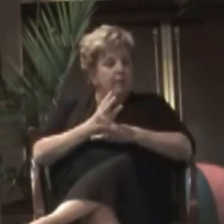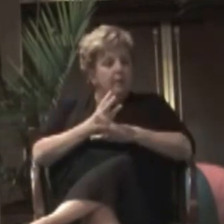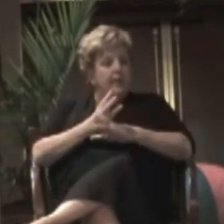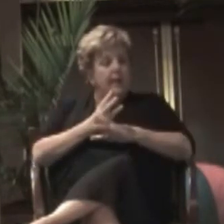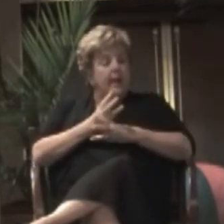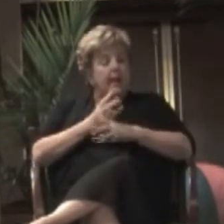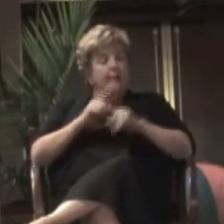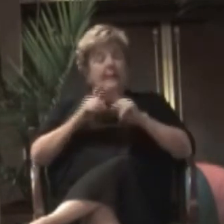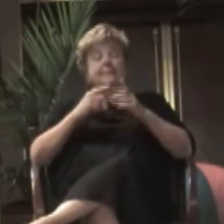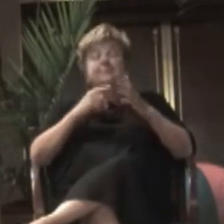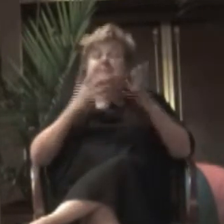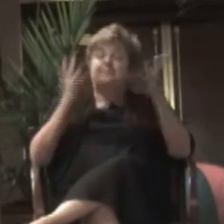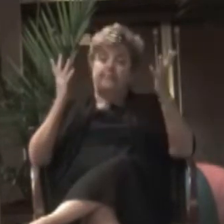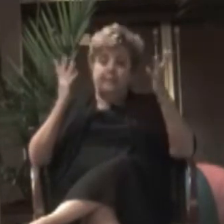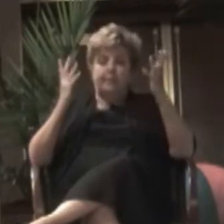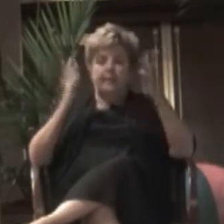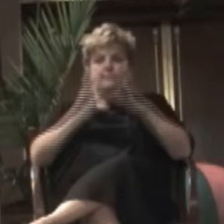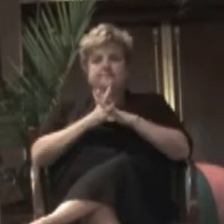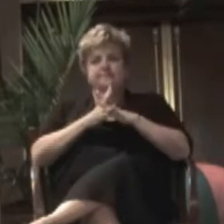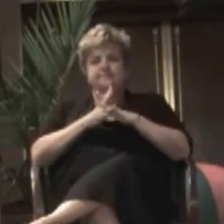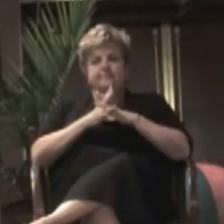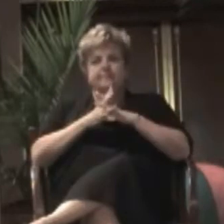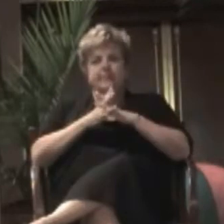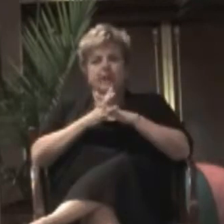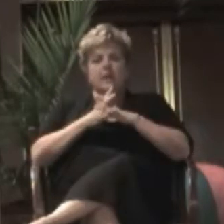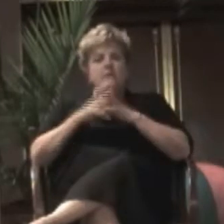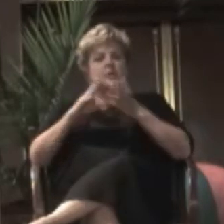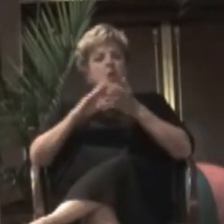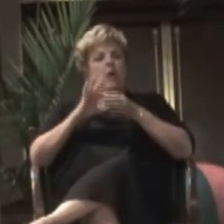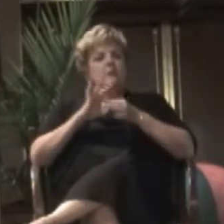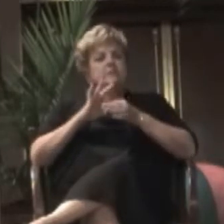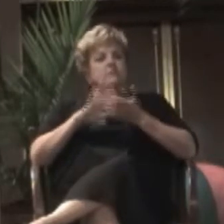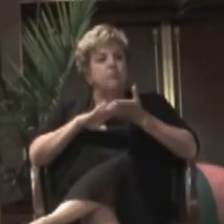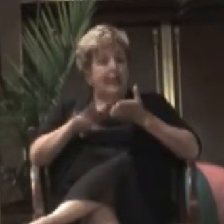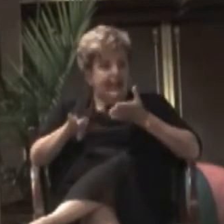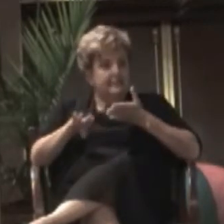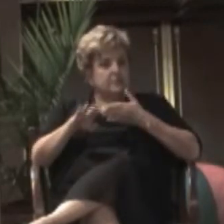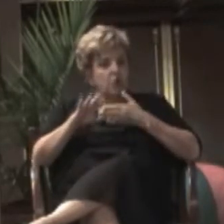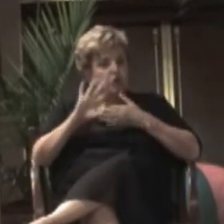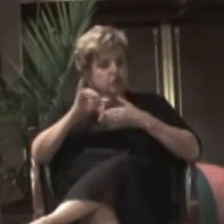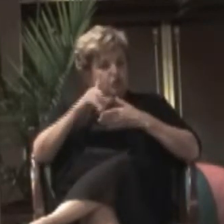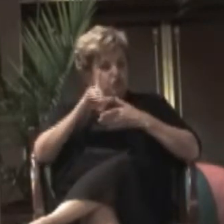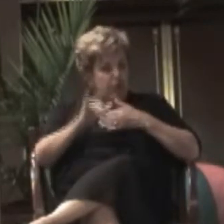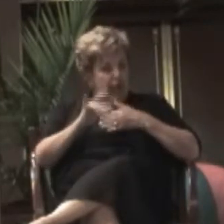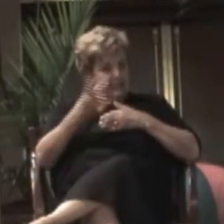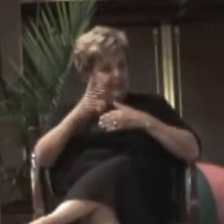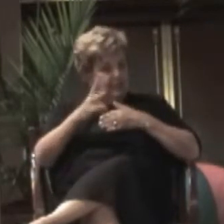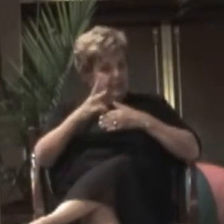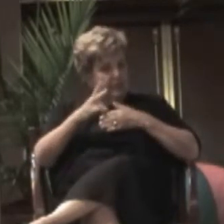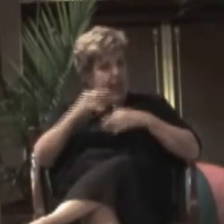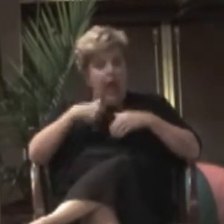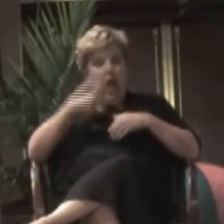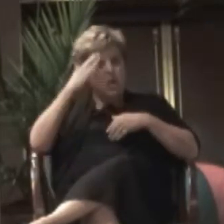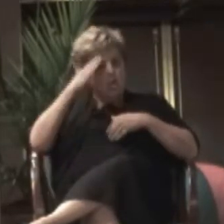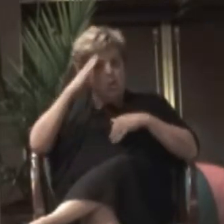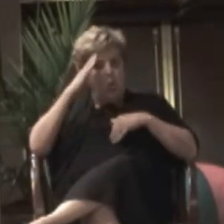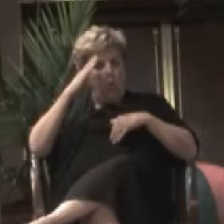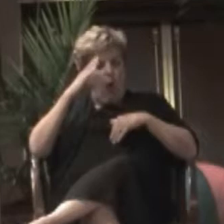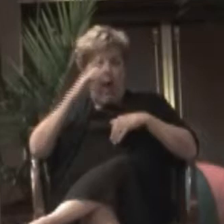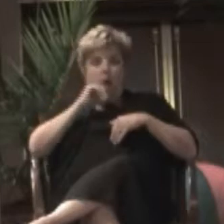so they released me on the 17th of July. Knew I wouldn't drink, but I didn't know what to do. Couldn't stand to be around